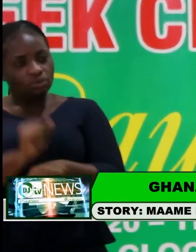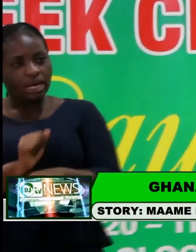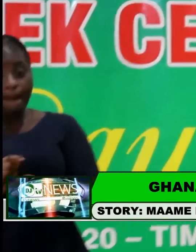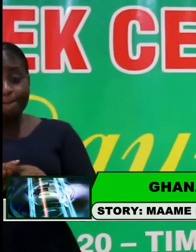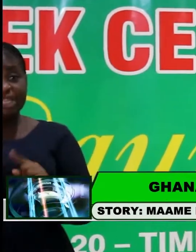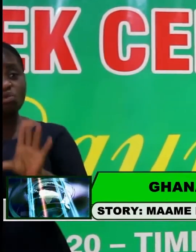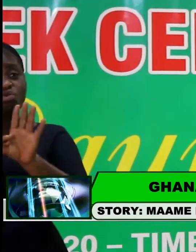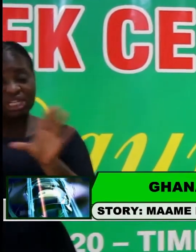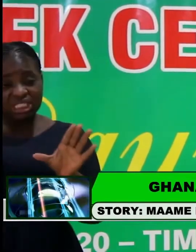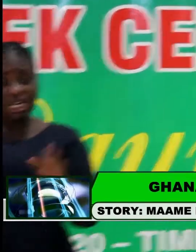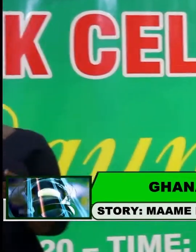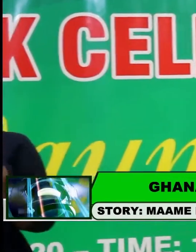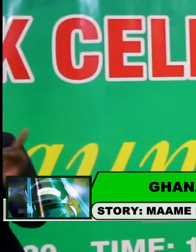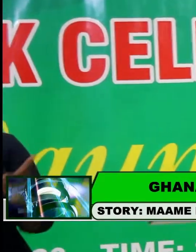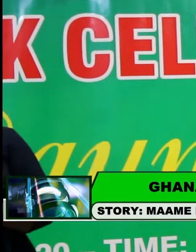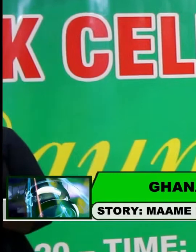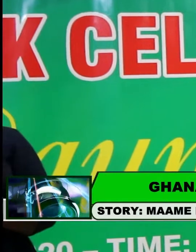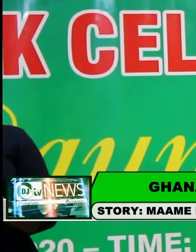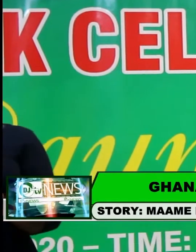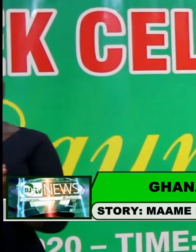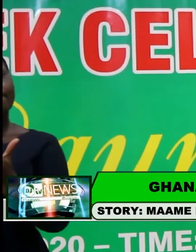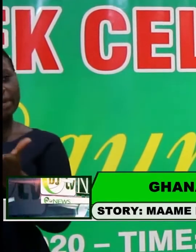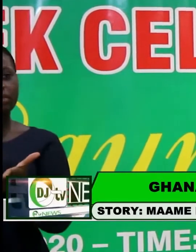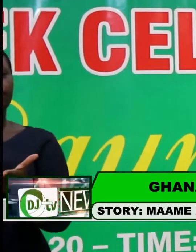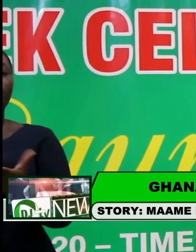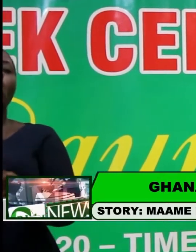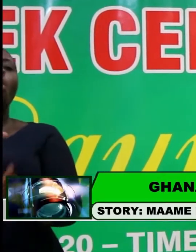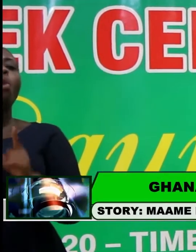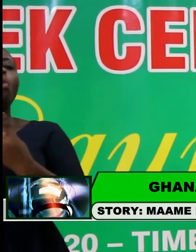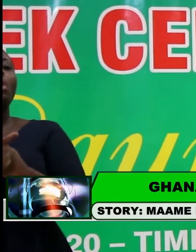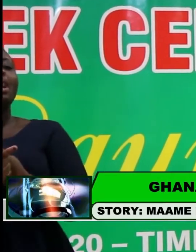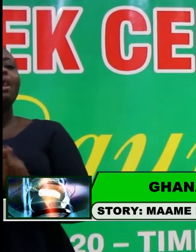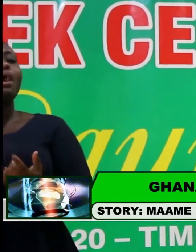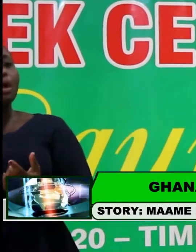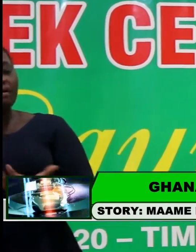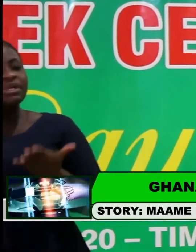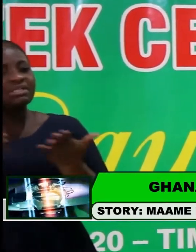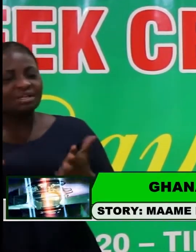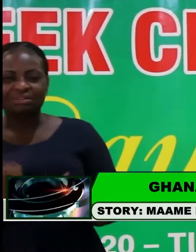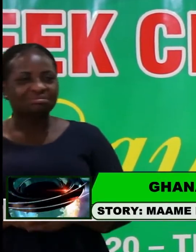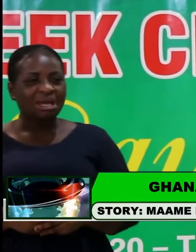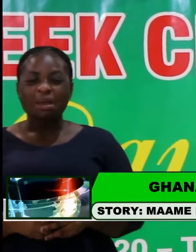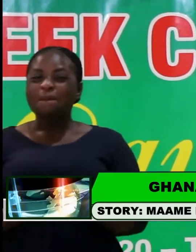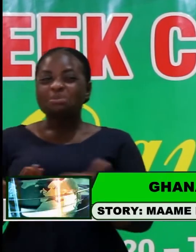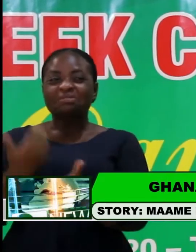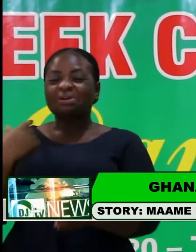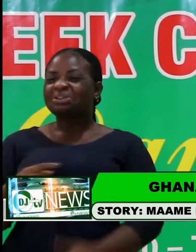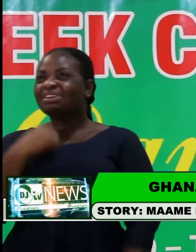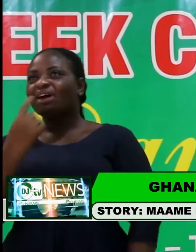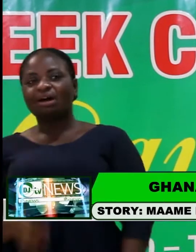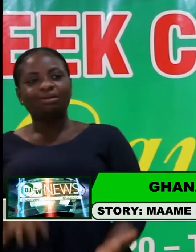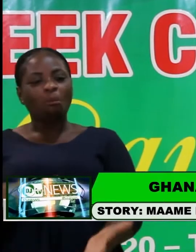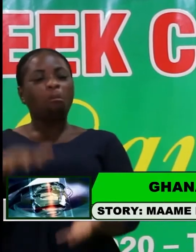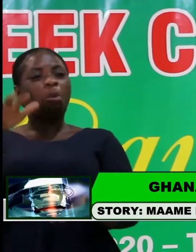regional and district office is part of the local government service. So before you talk of the gargantuan